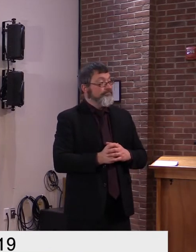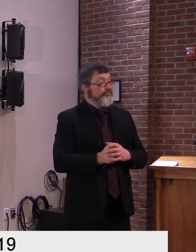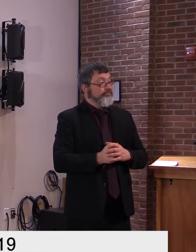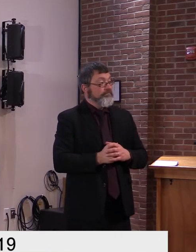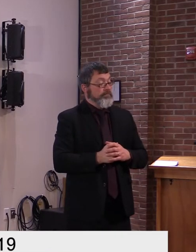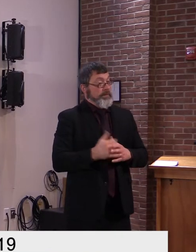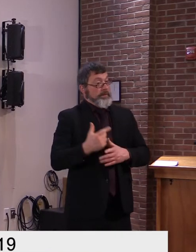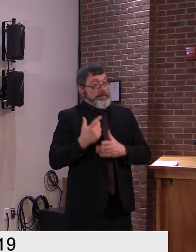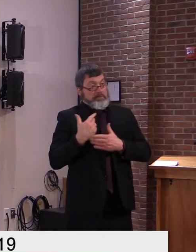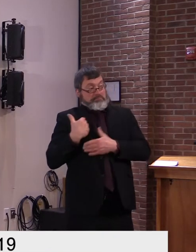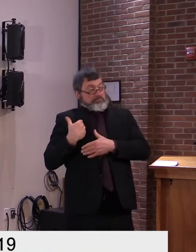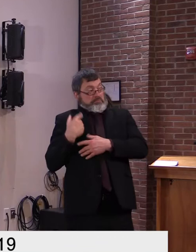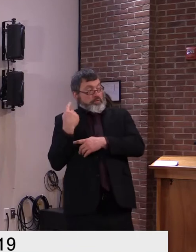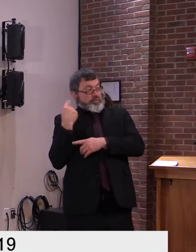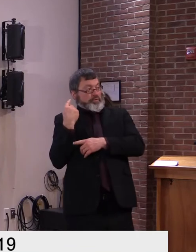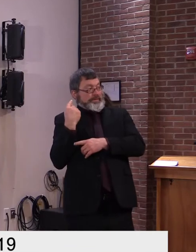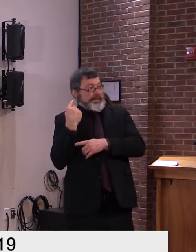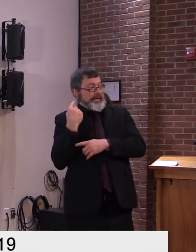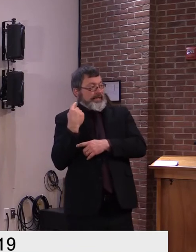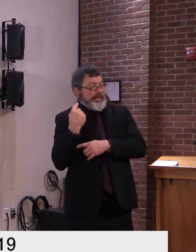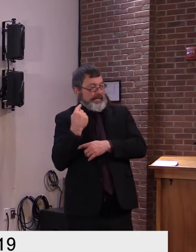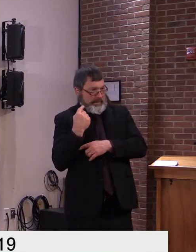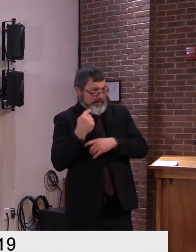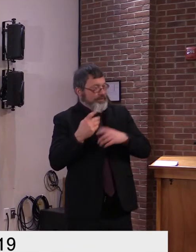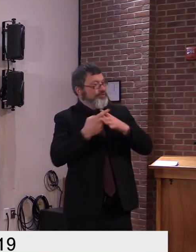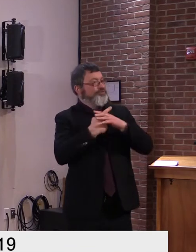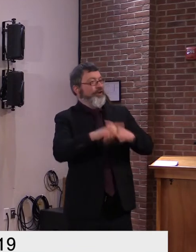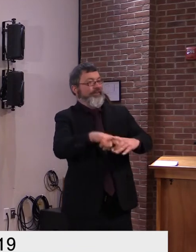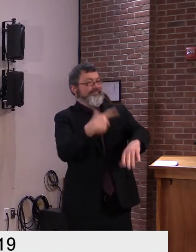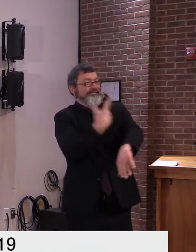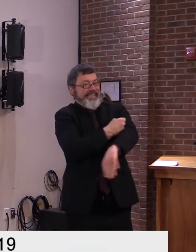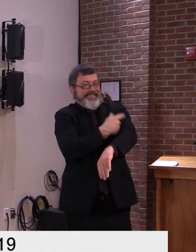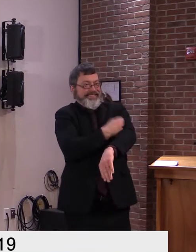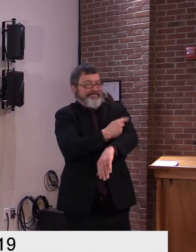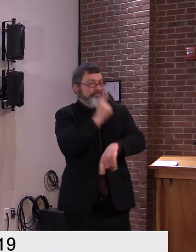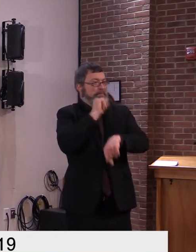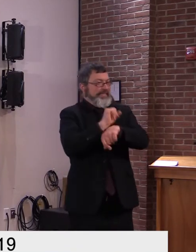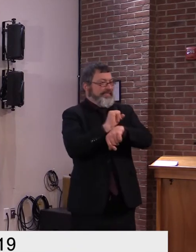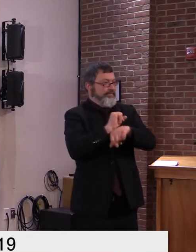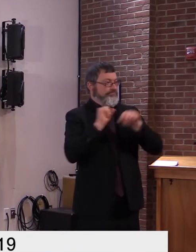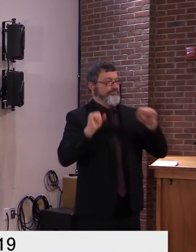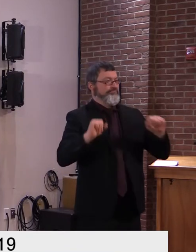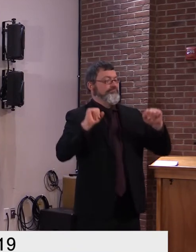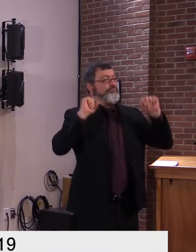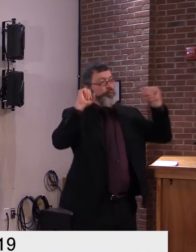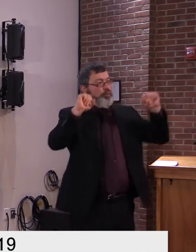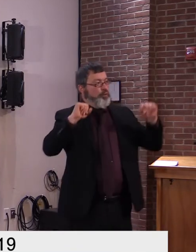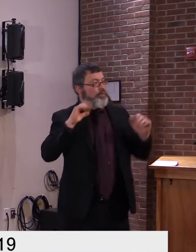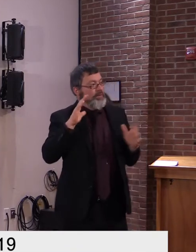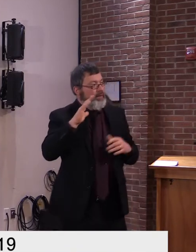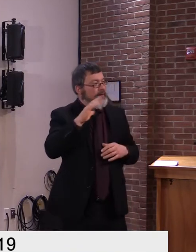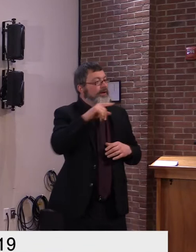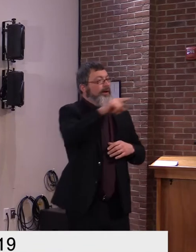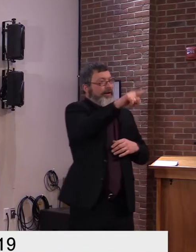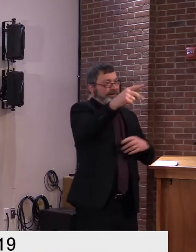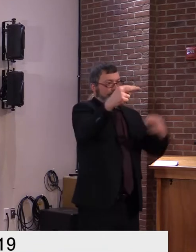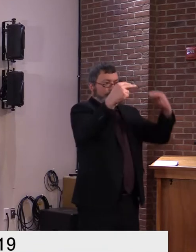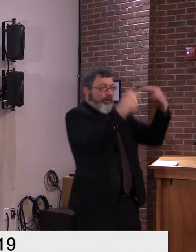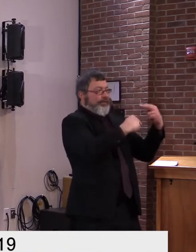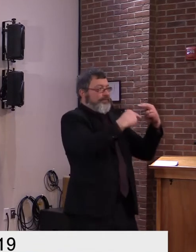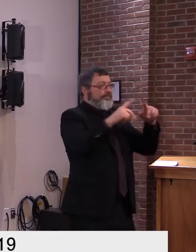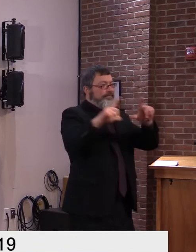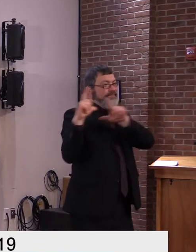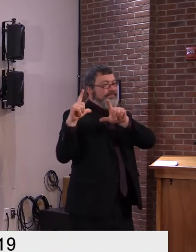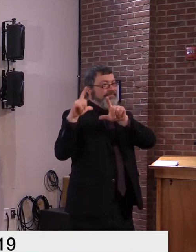begun. Many of you saw the video of the emergency department nurse at UVM Medical Center become the first Vermonter to get